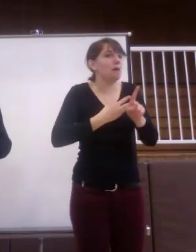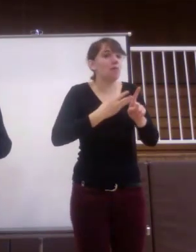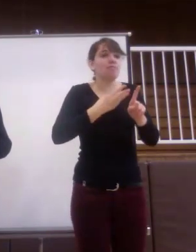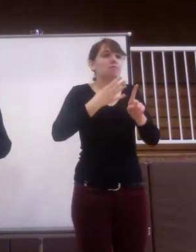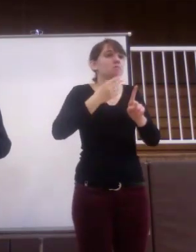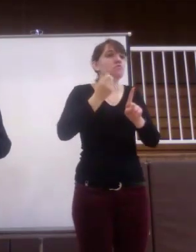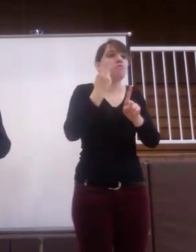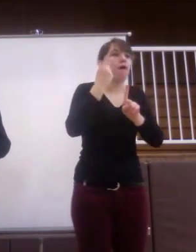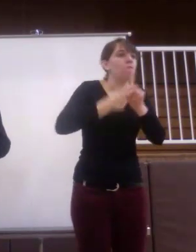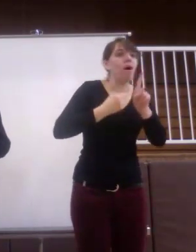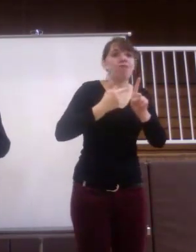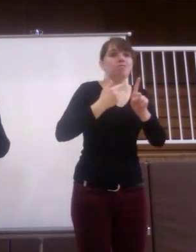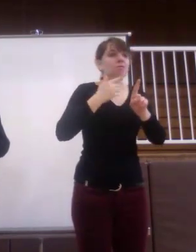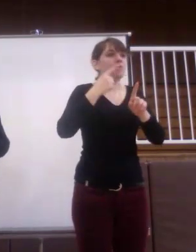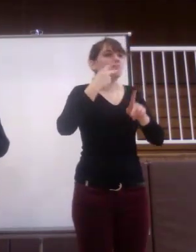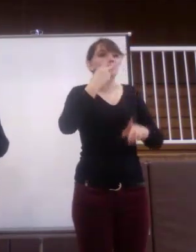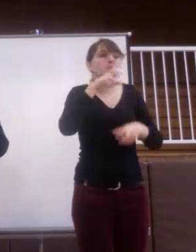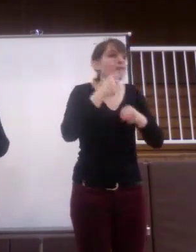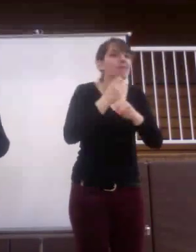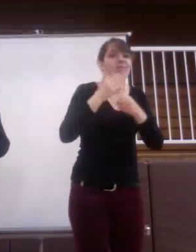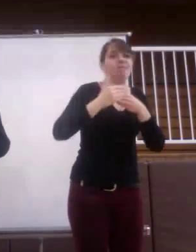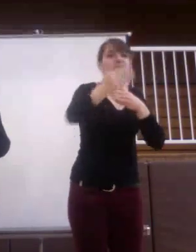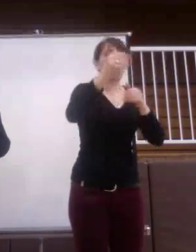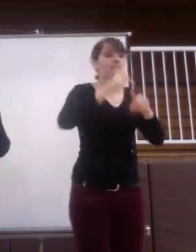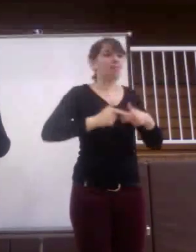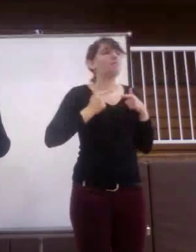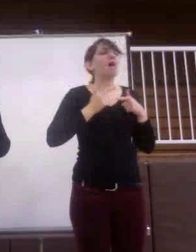of through the press of people living far longer.